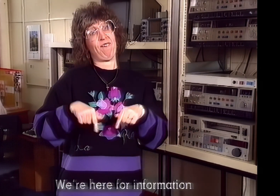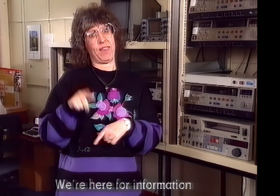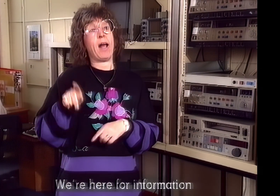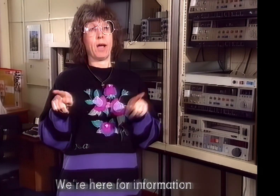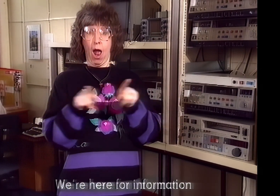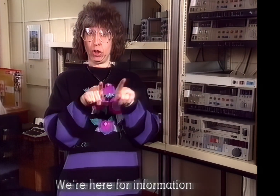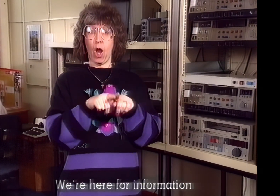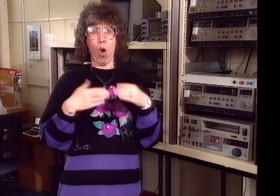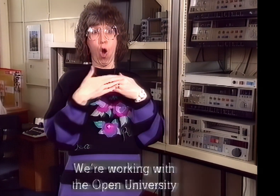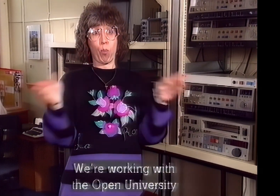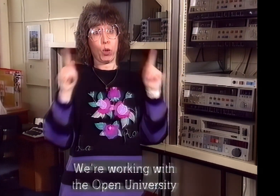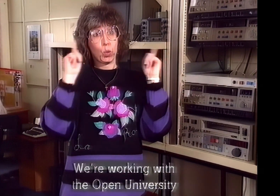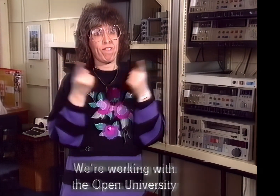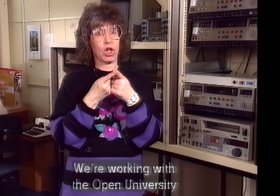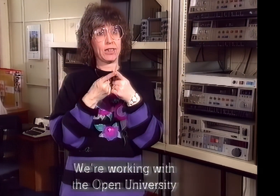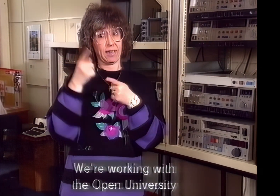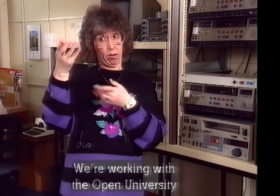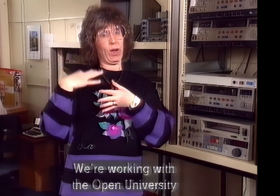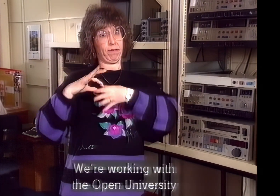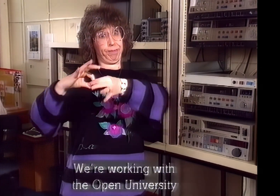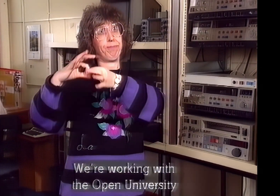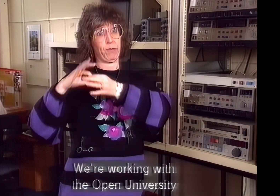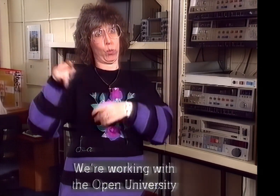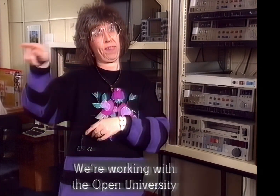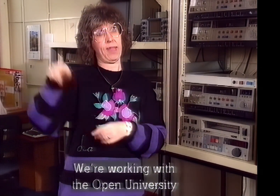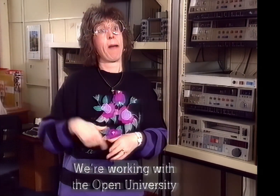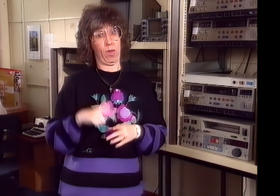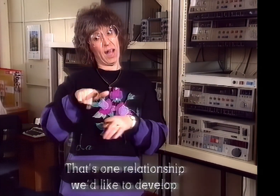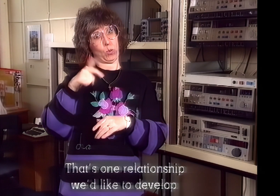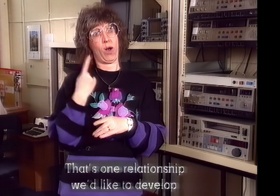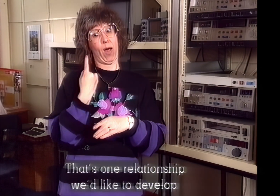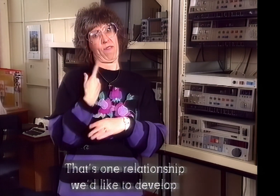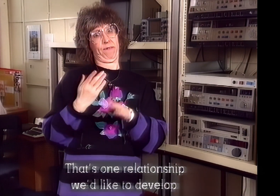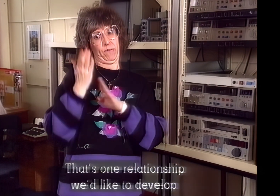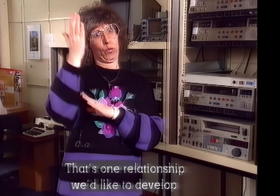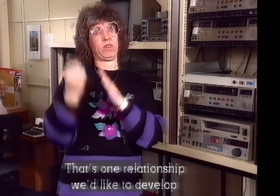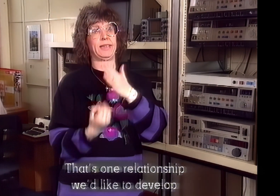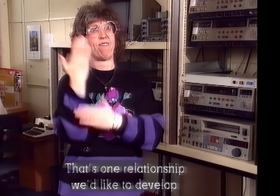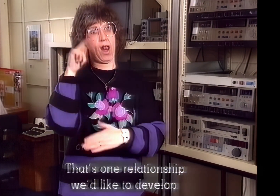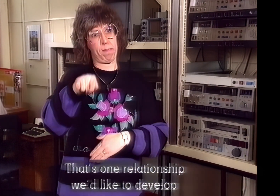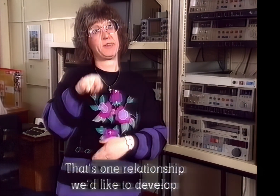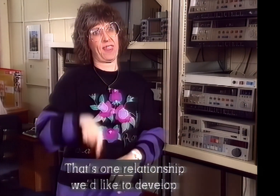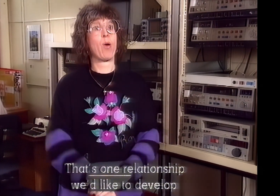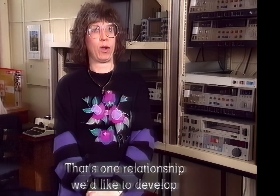information. At the moment, we're working with the Open University. That's one relationship we'd like to see develop in the future.